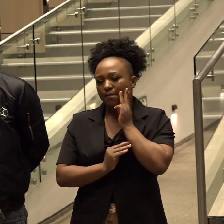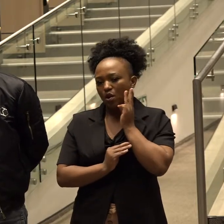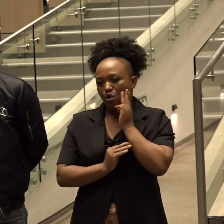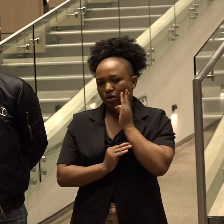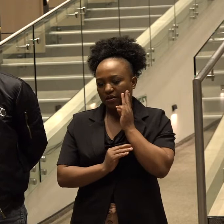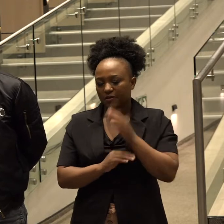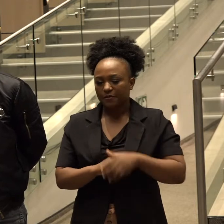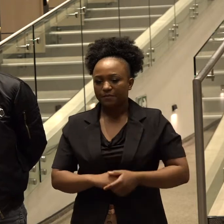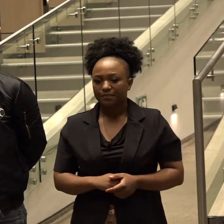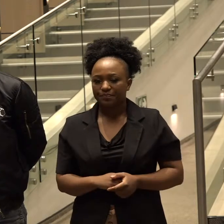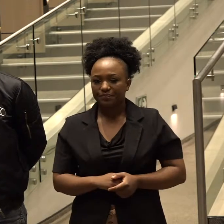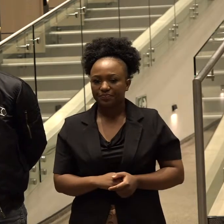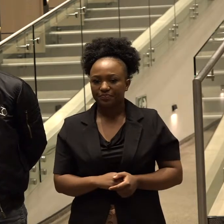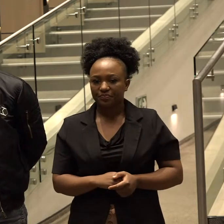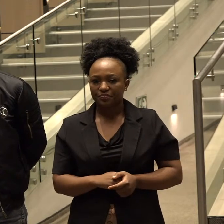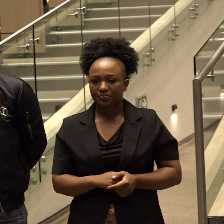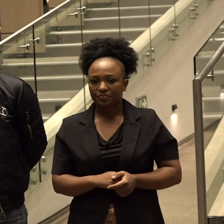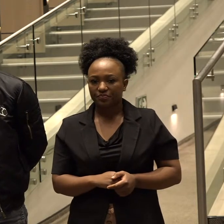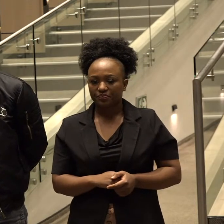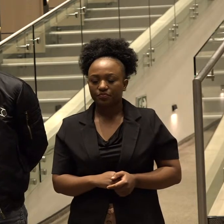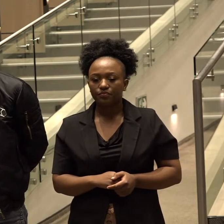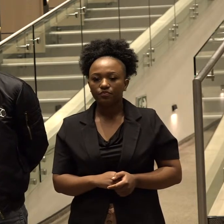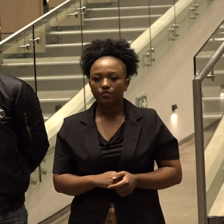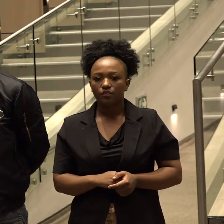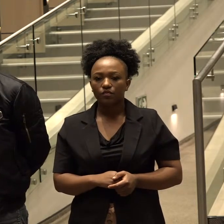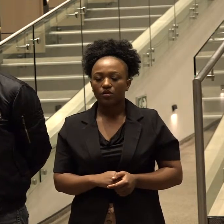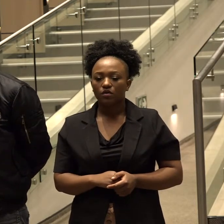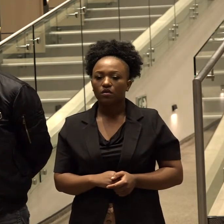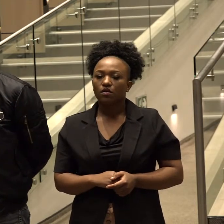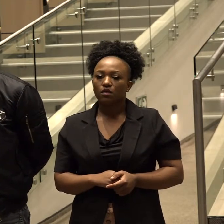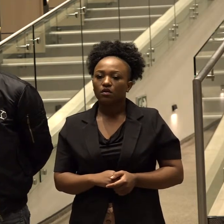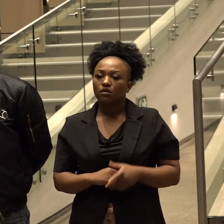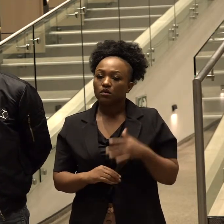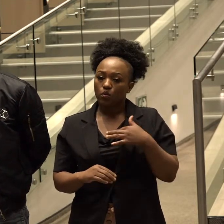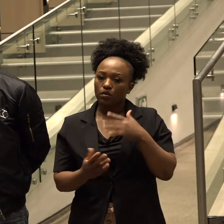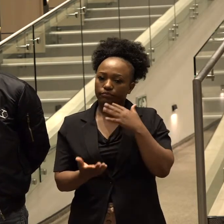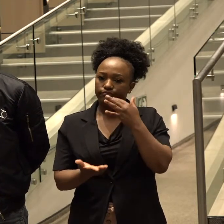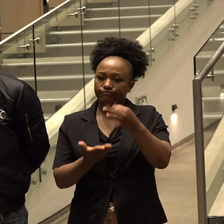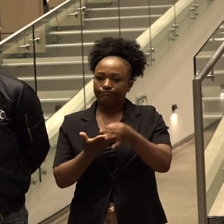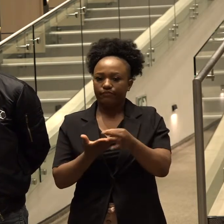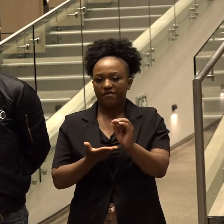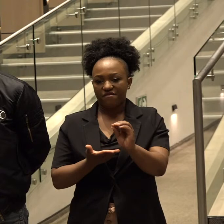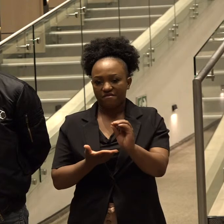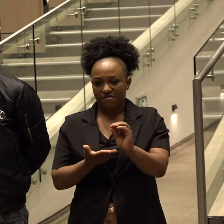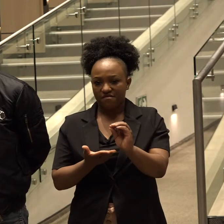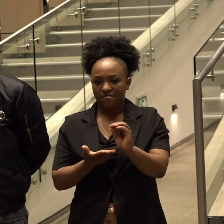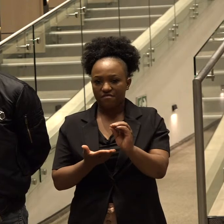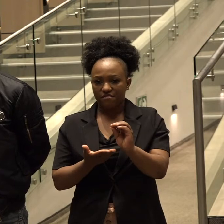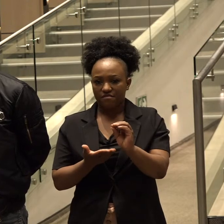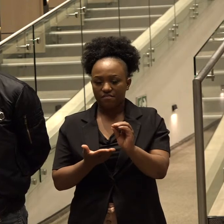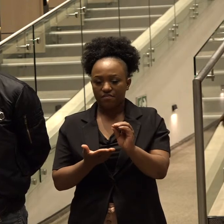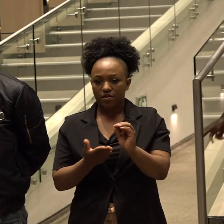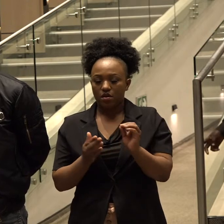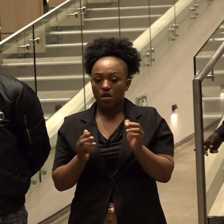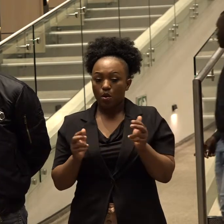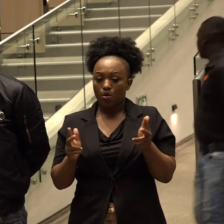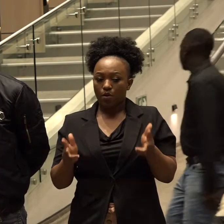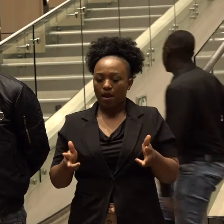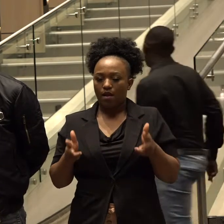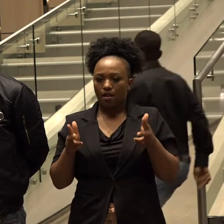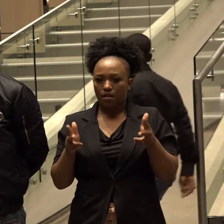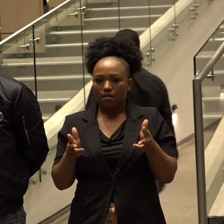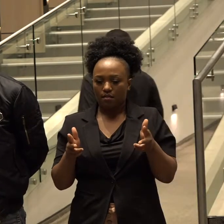so we have a suggestion if the Red Wing Metro Rail